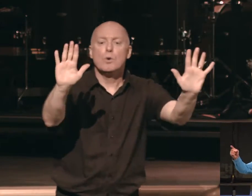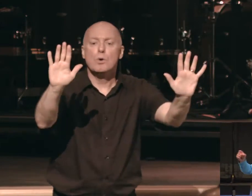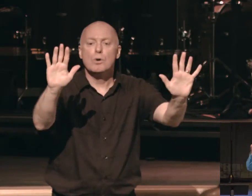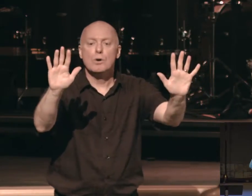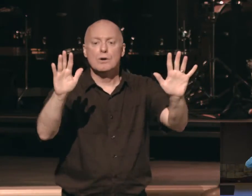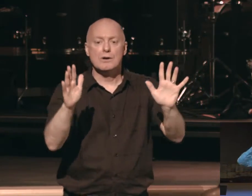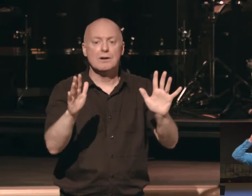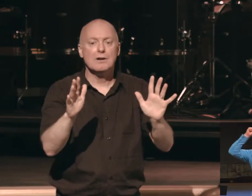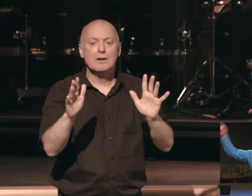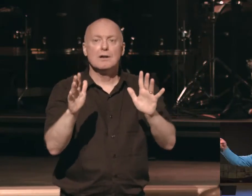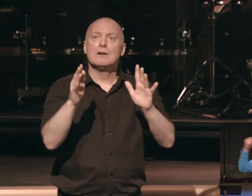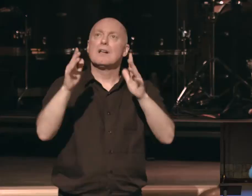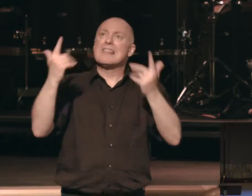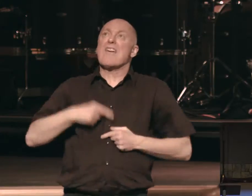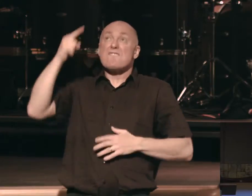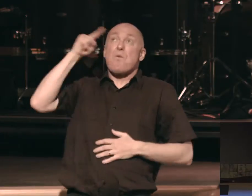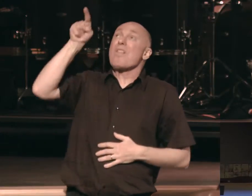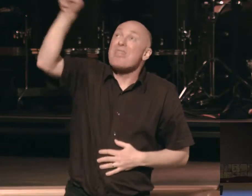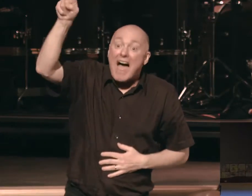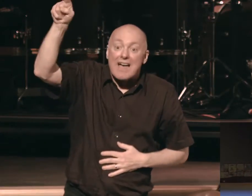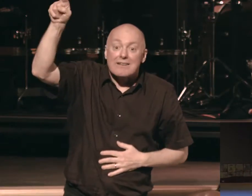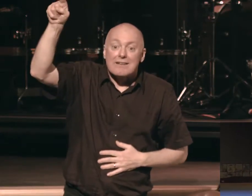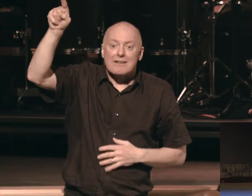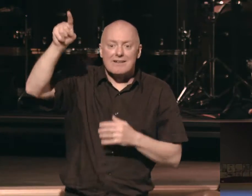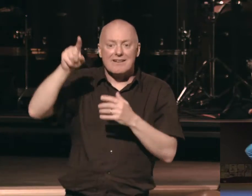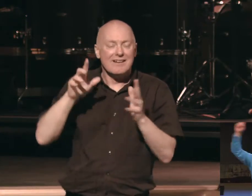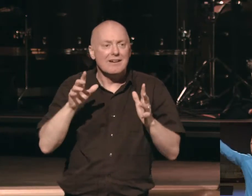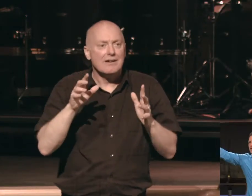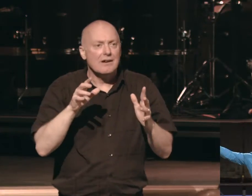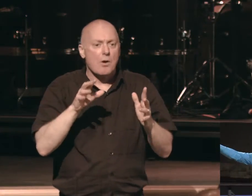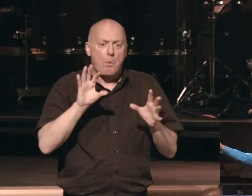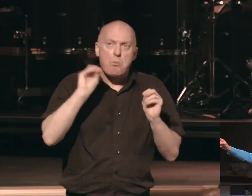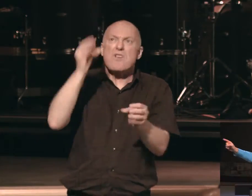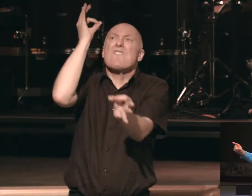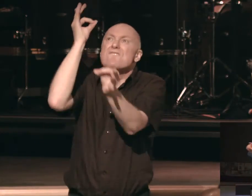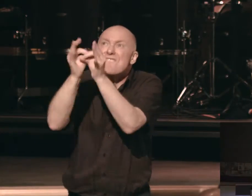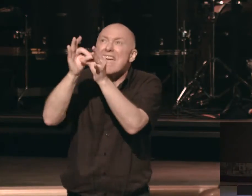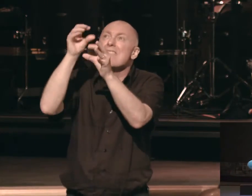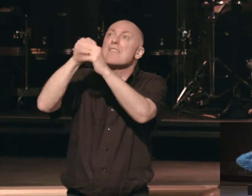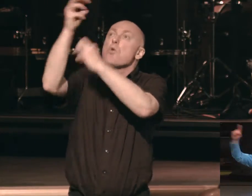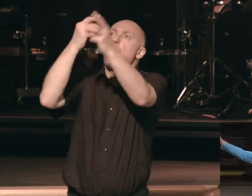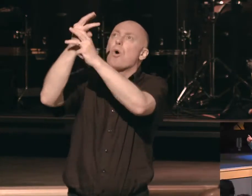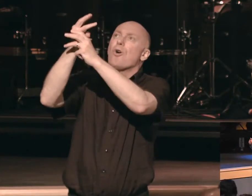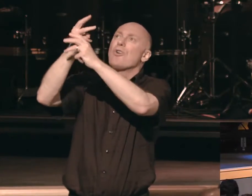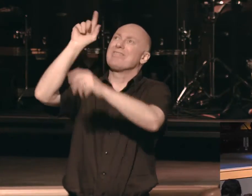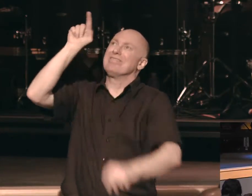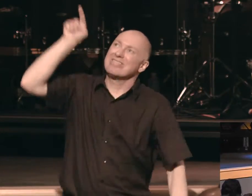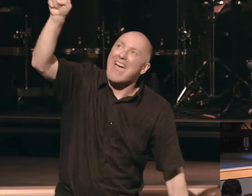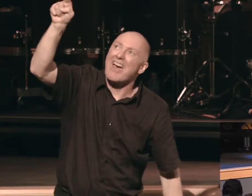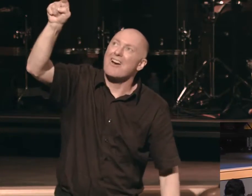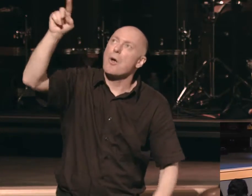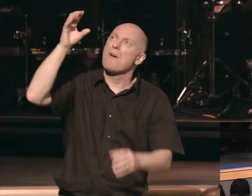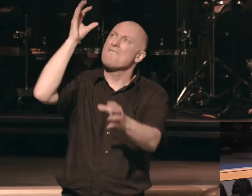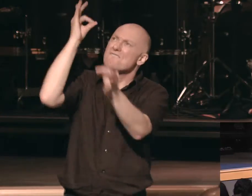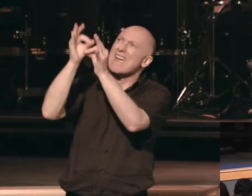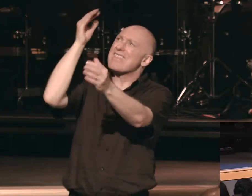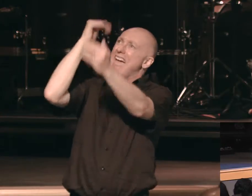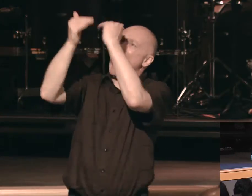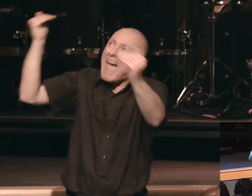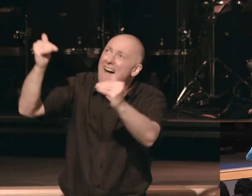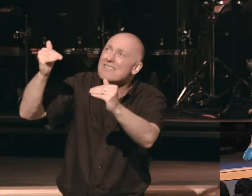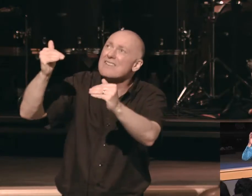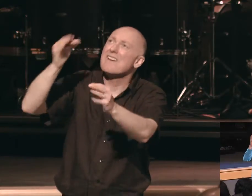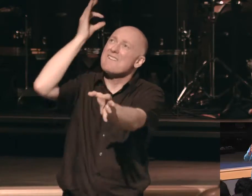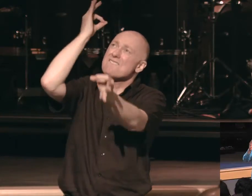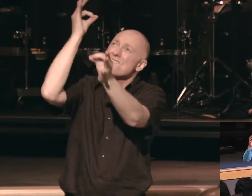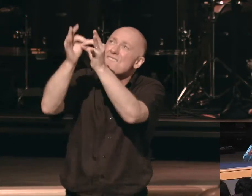be and let what will be change your today. Put your faith in the world to come. Put your faith in heaven. Put your faith in the